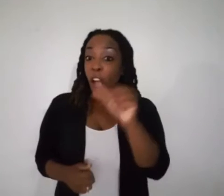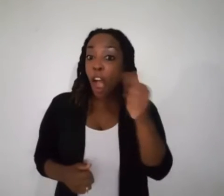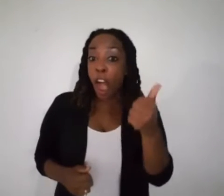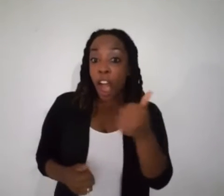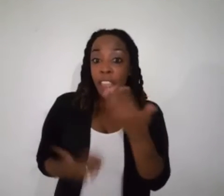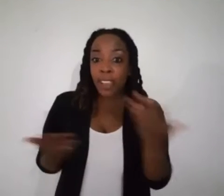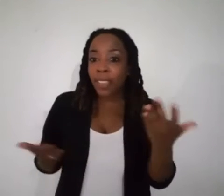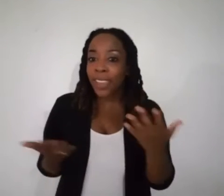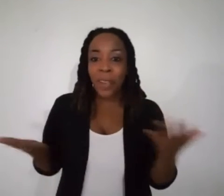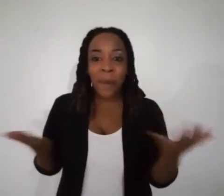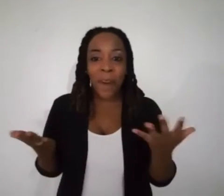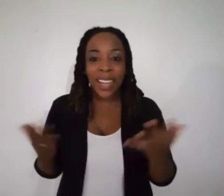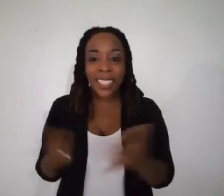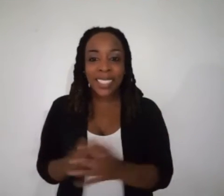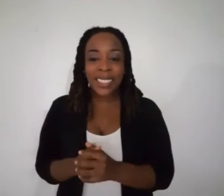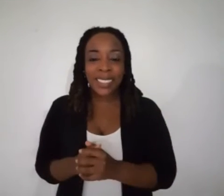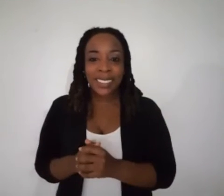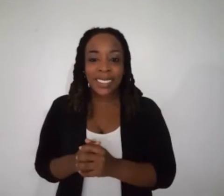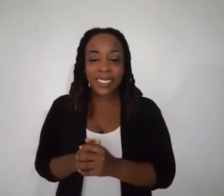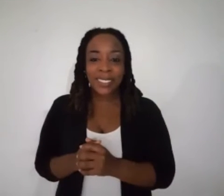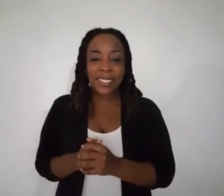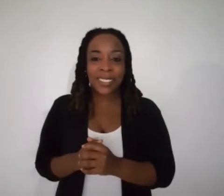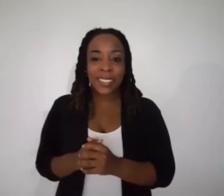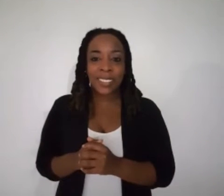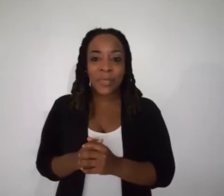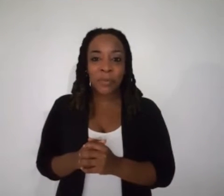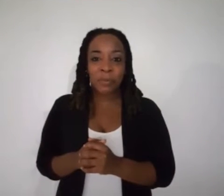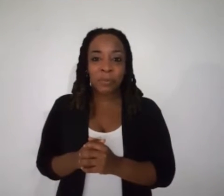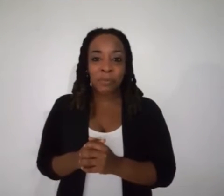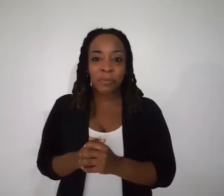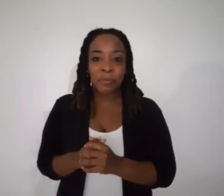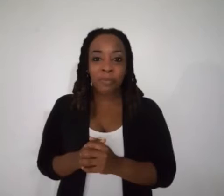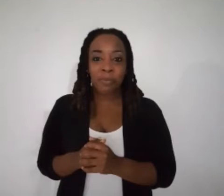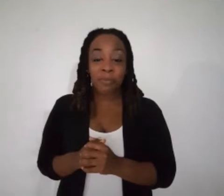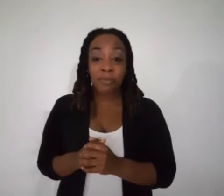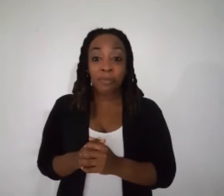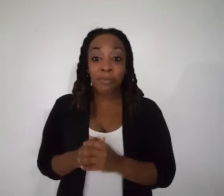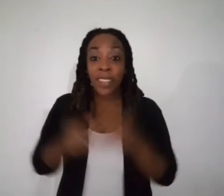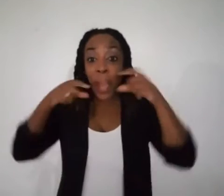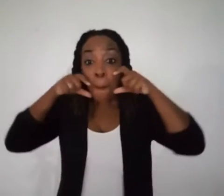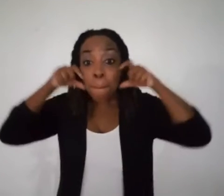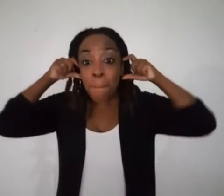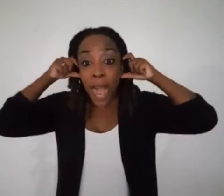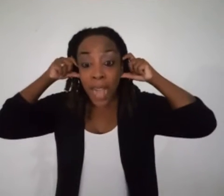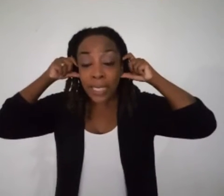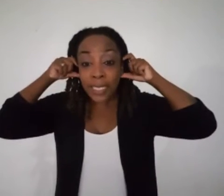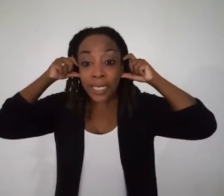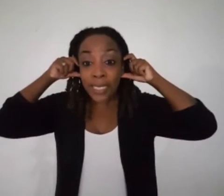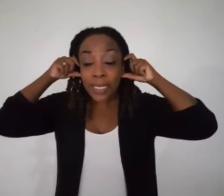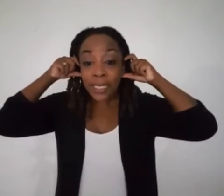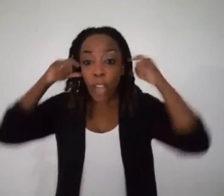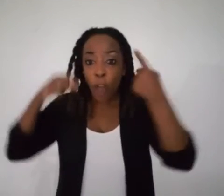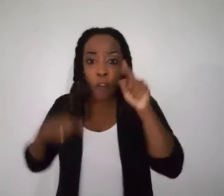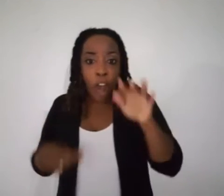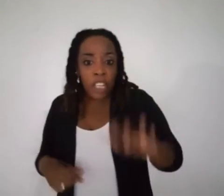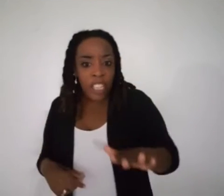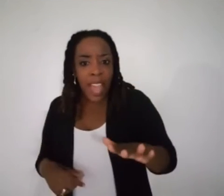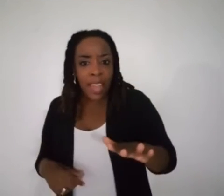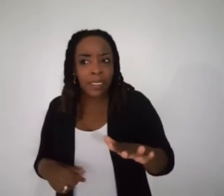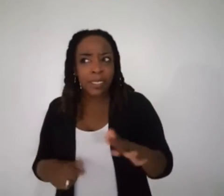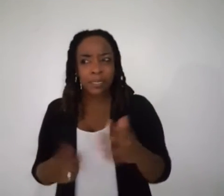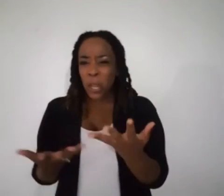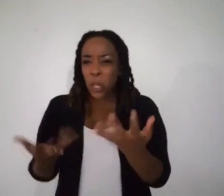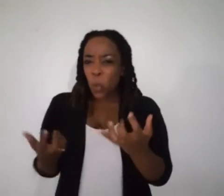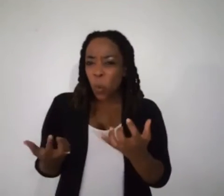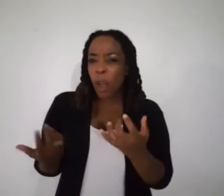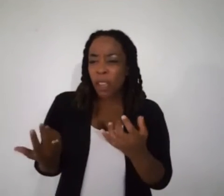to make the mask that the child is wearing, you want them to wear the mask all the time. So you have to think about a few